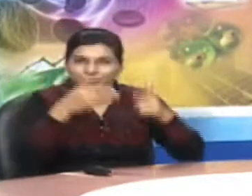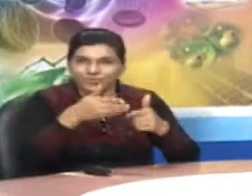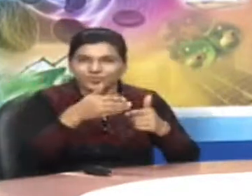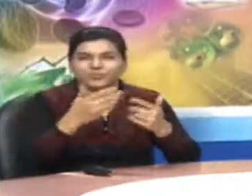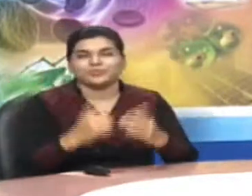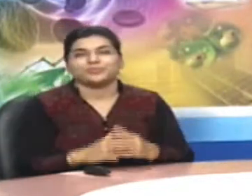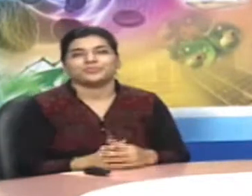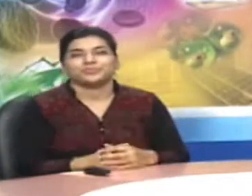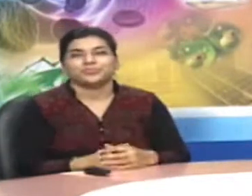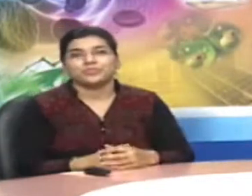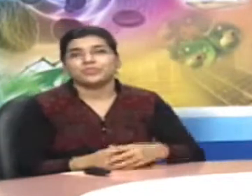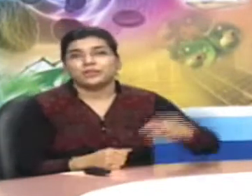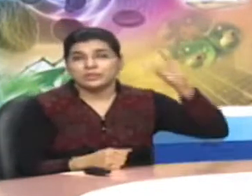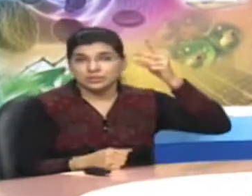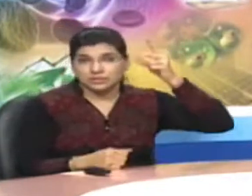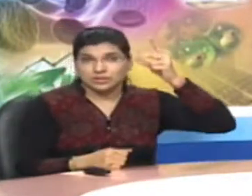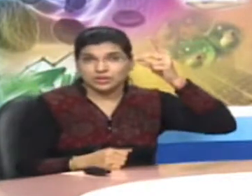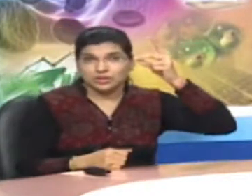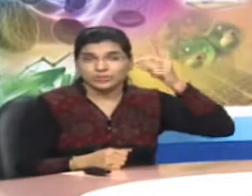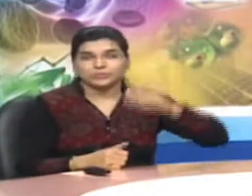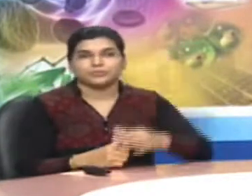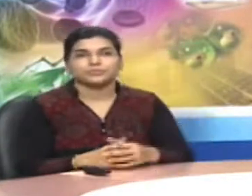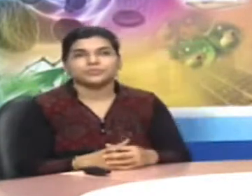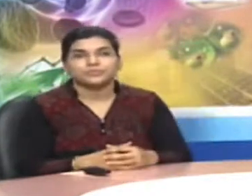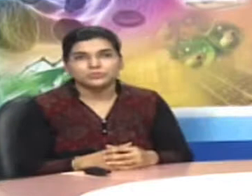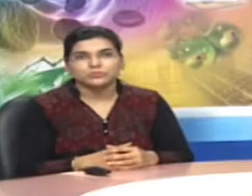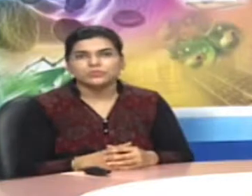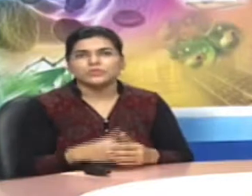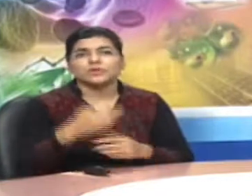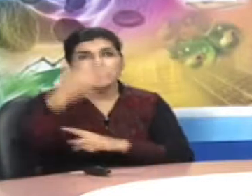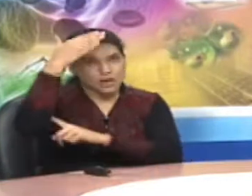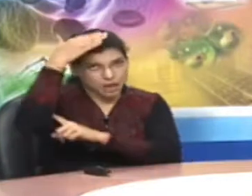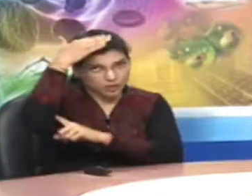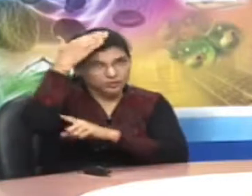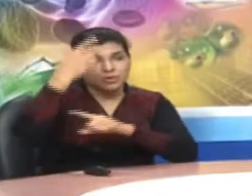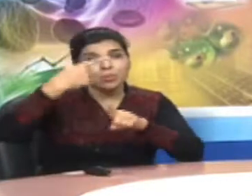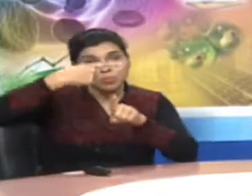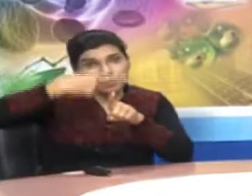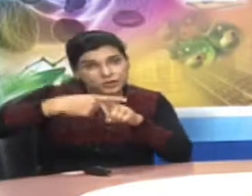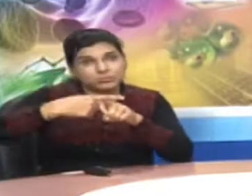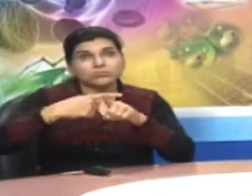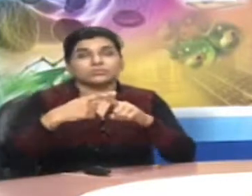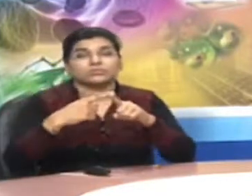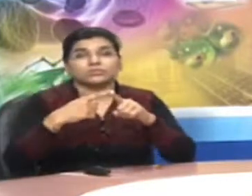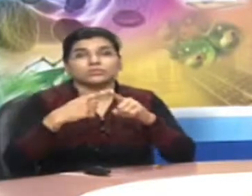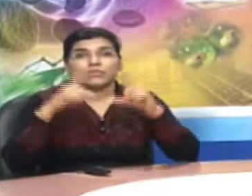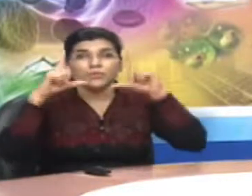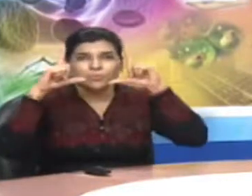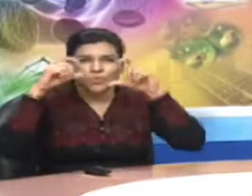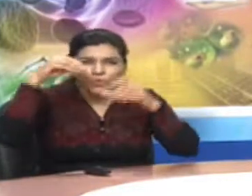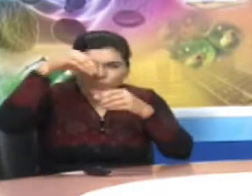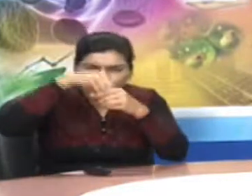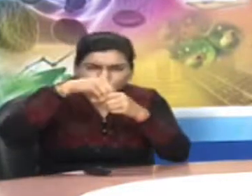or give a head like NIOS. Second is title and content,